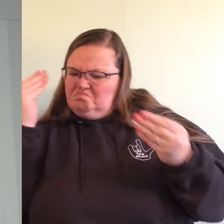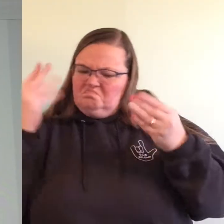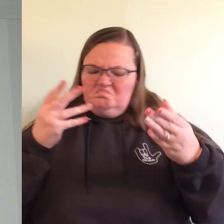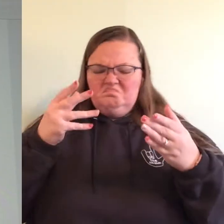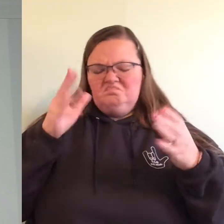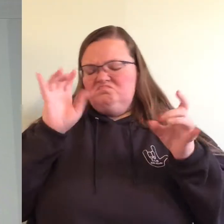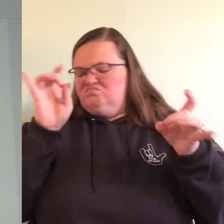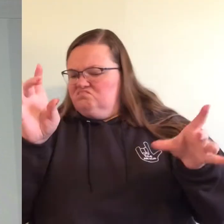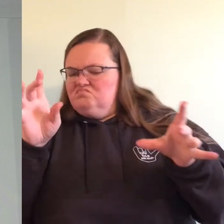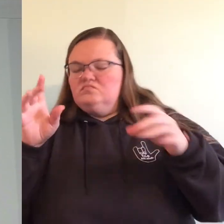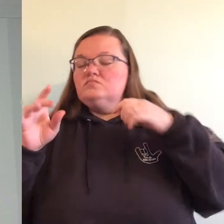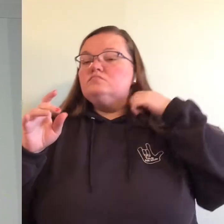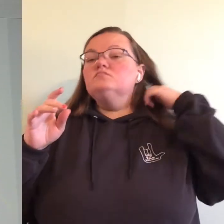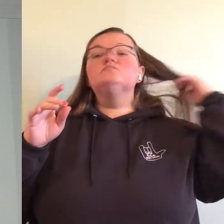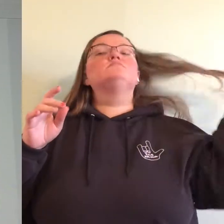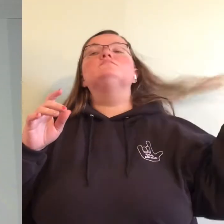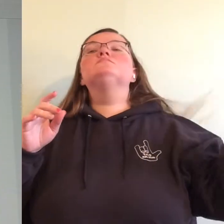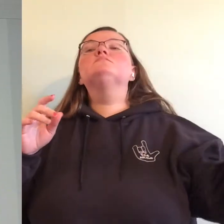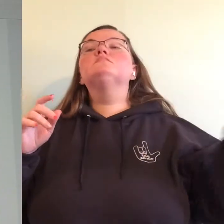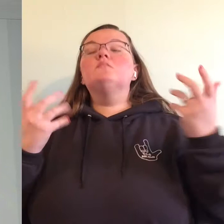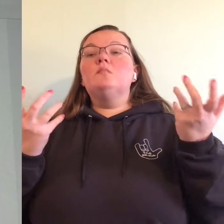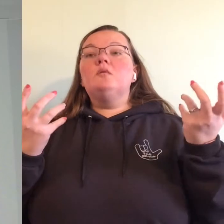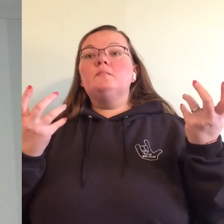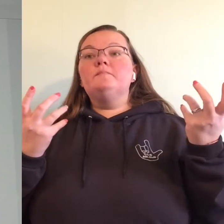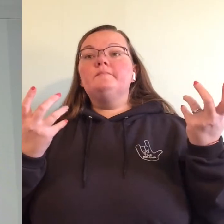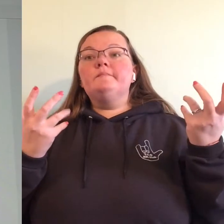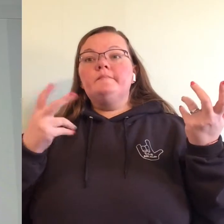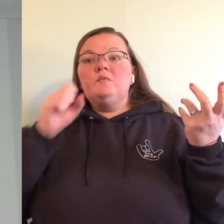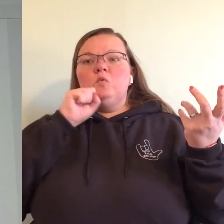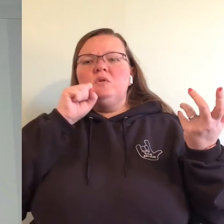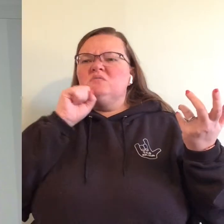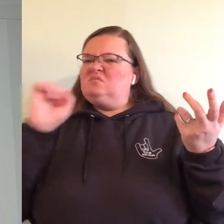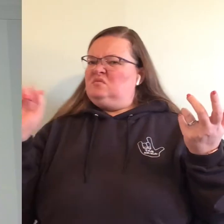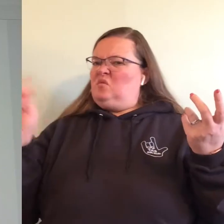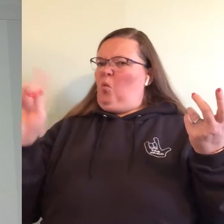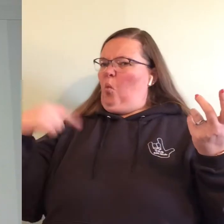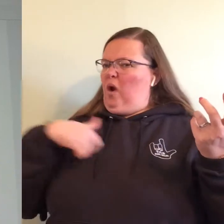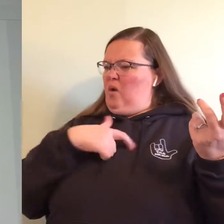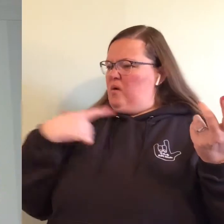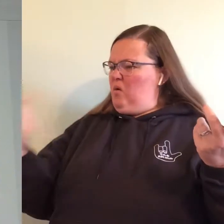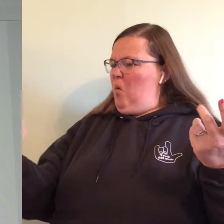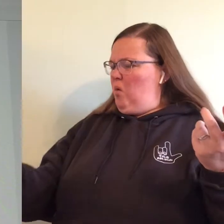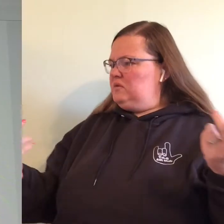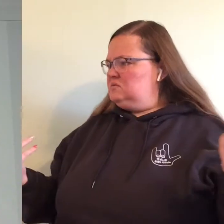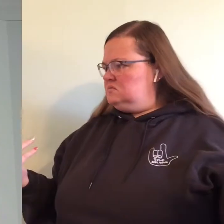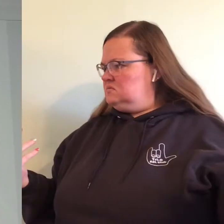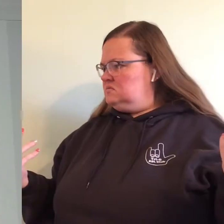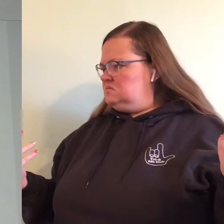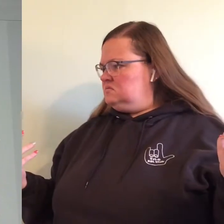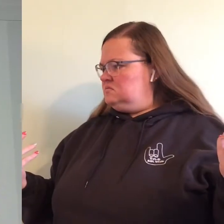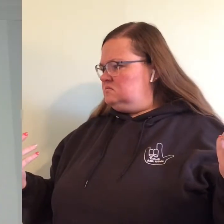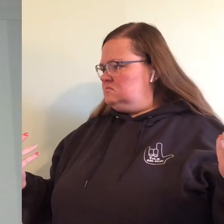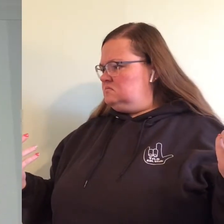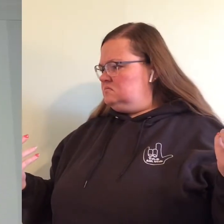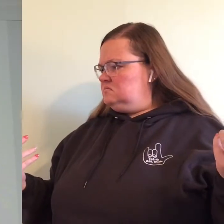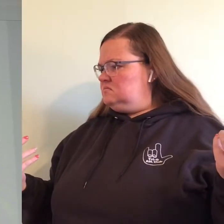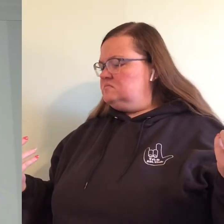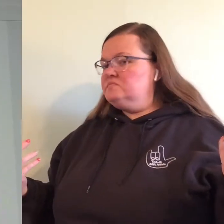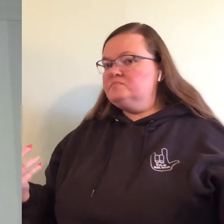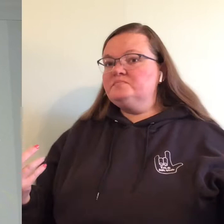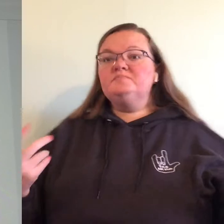self-satisfied prigs." "Where are we going anyway?" said Susan, chiefly for the sake of changing the